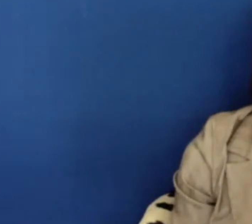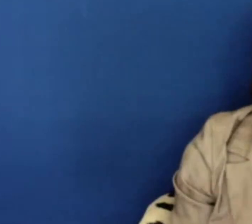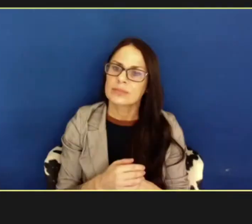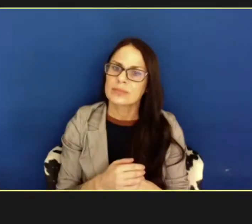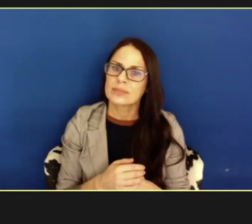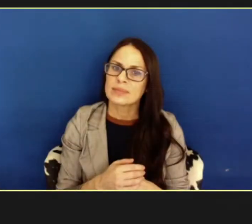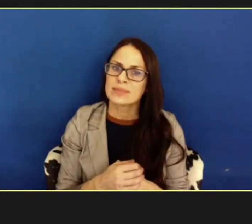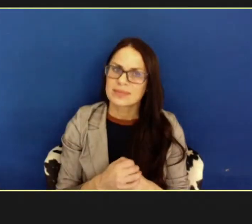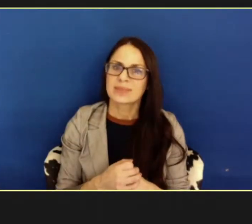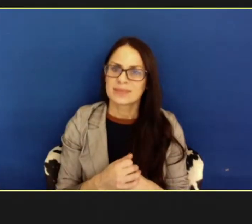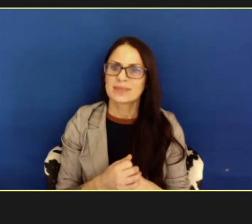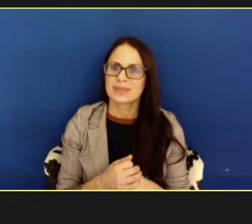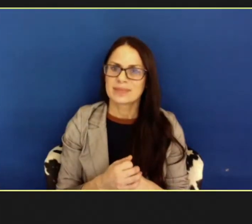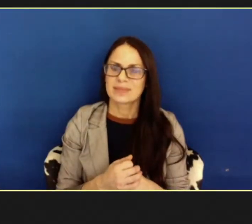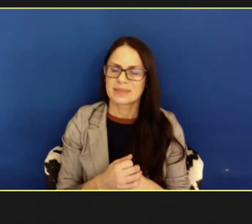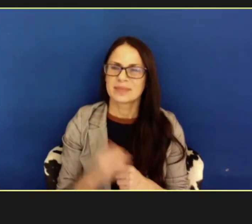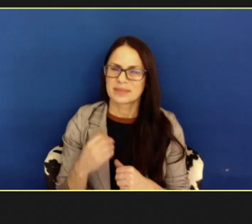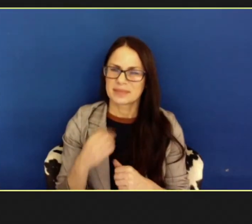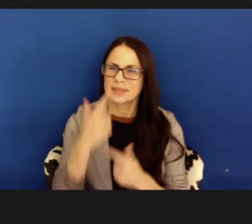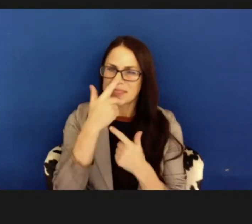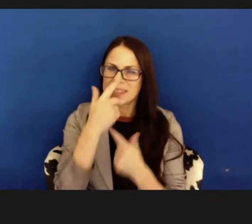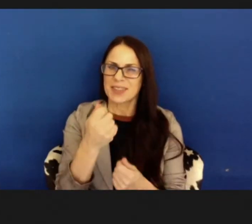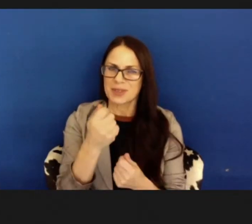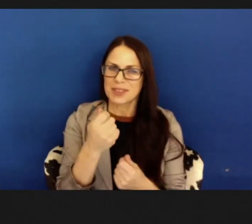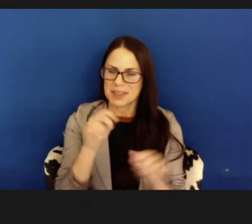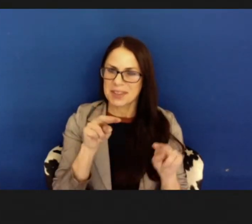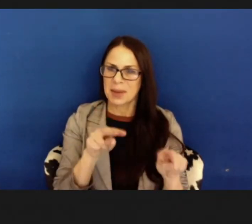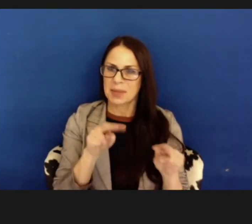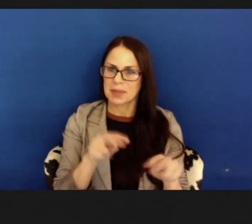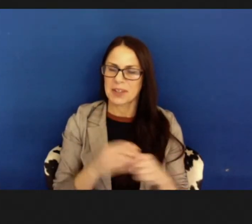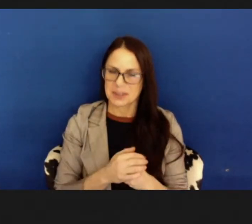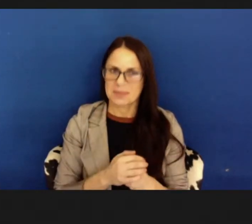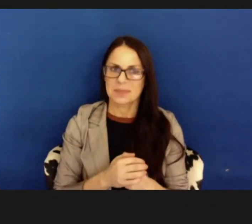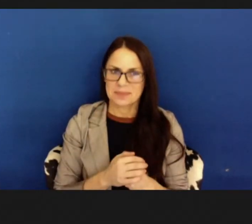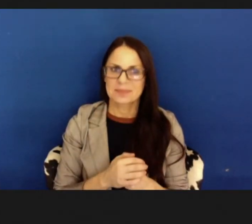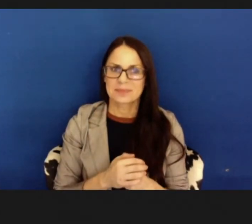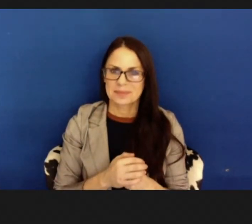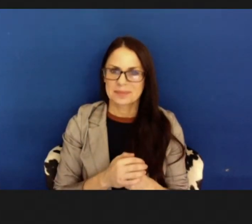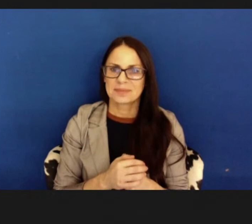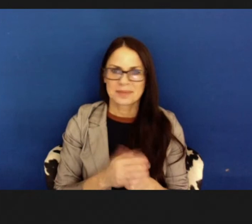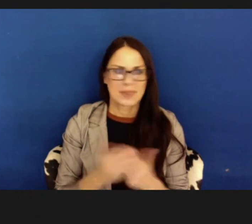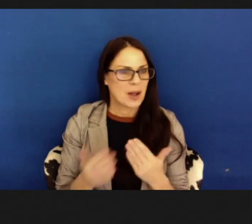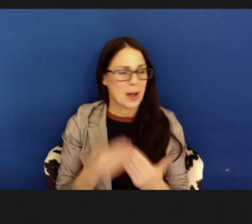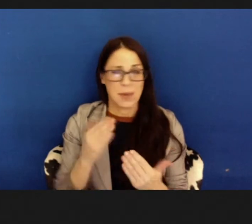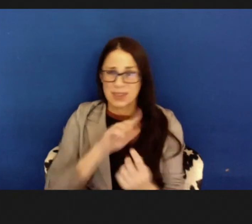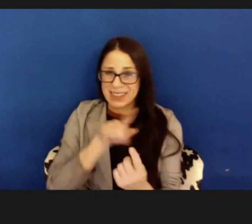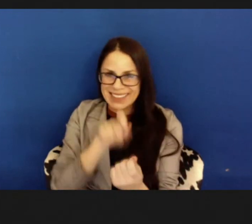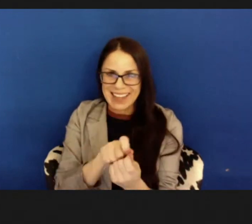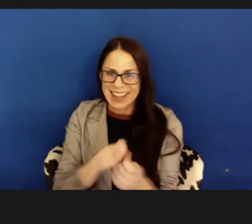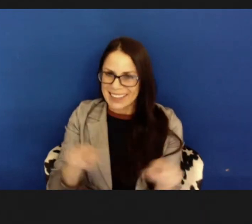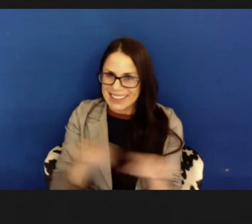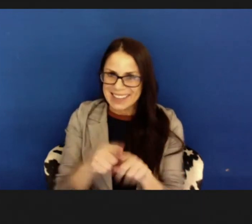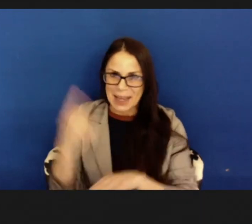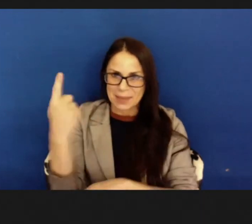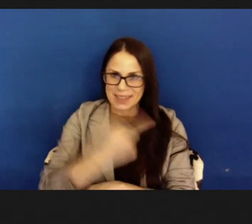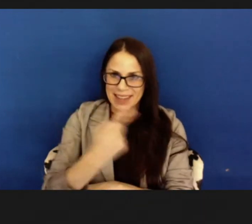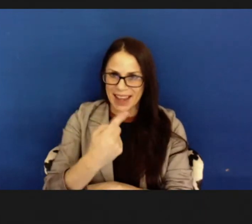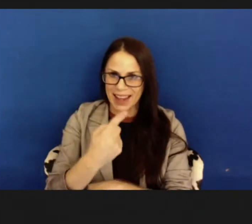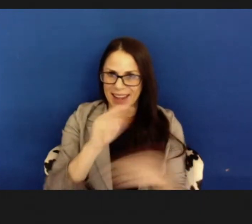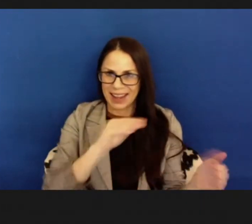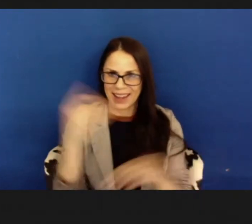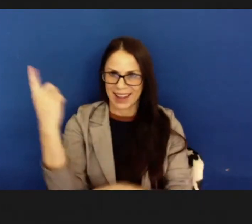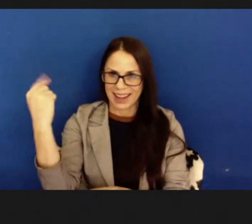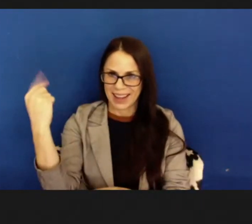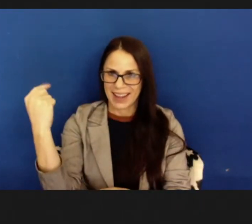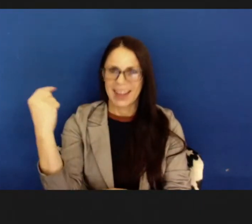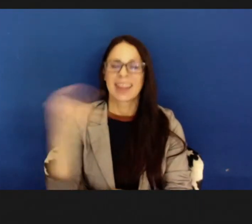Yeah, I think it's a really interesting observation that, you know, almost to the day, the trends are following each other from last year